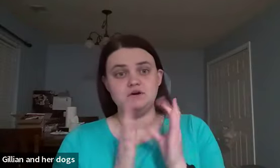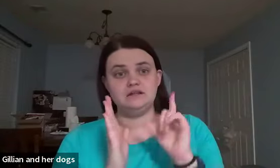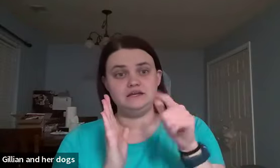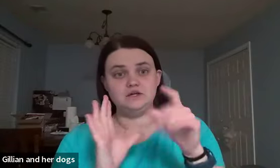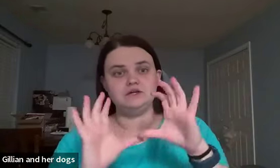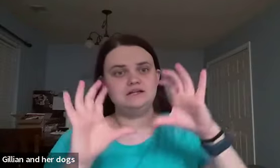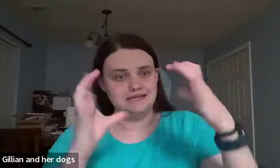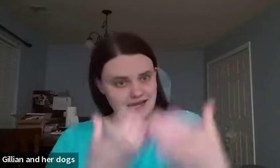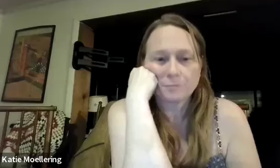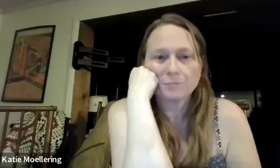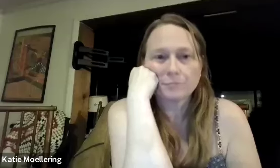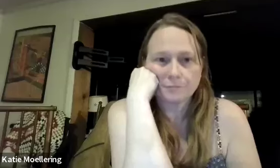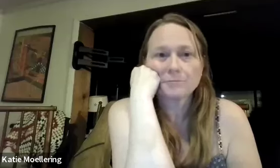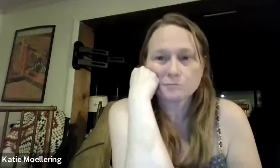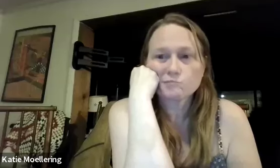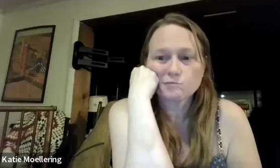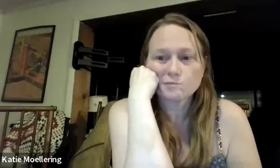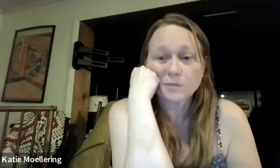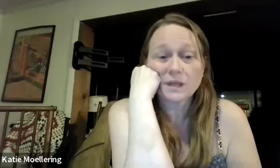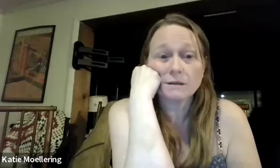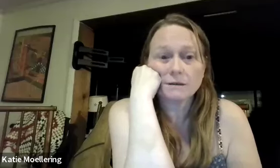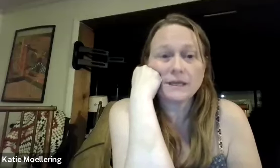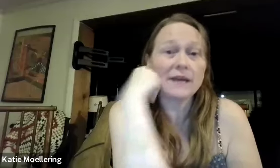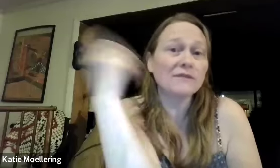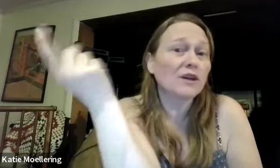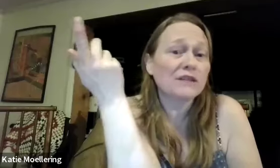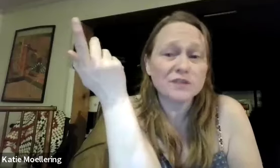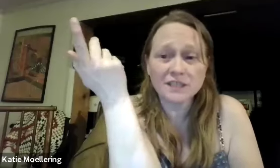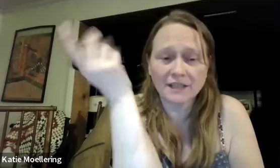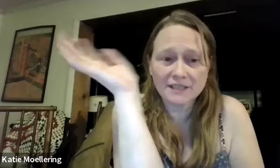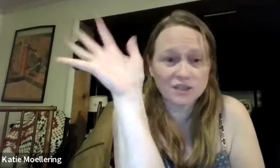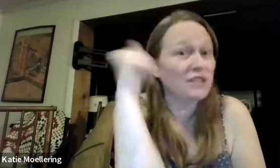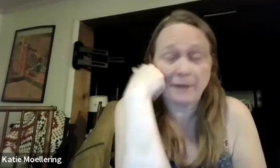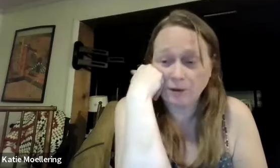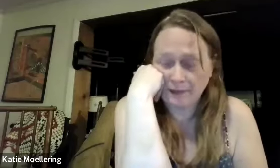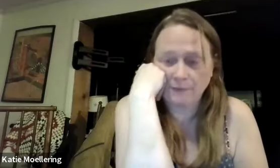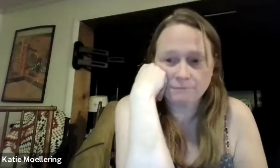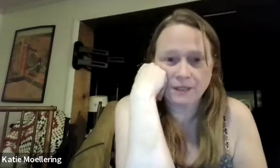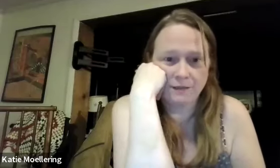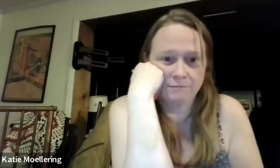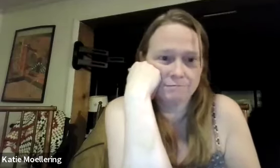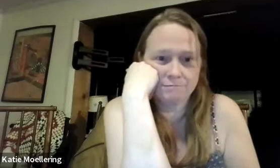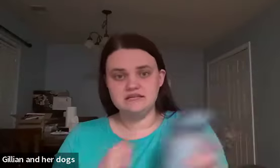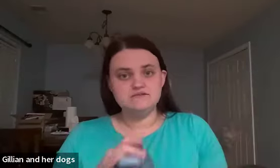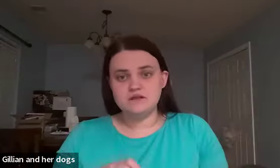of our later classes. And yeah, that way, if you're interested, Alexis, just email me. And yeah, even for